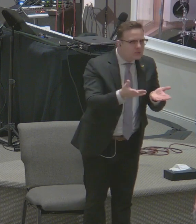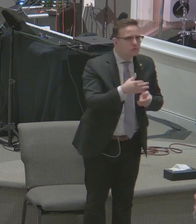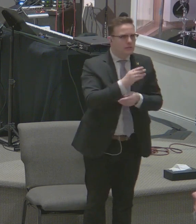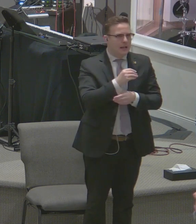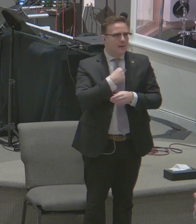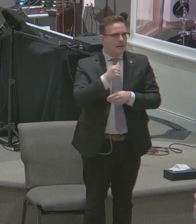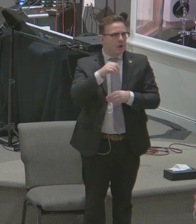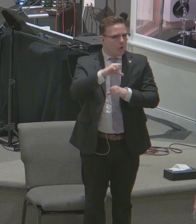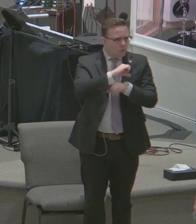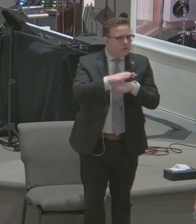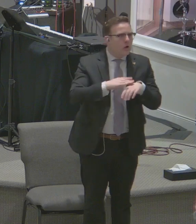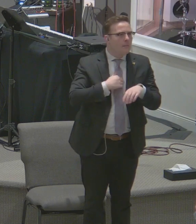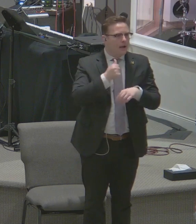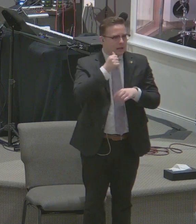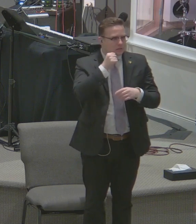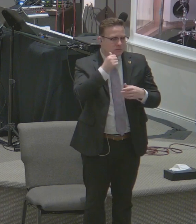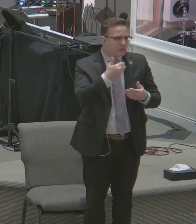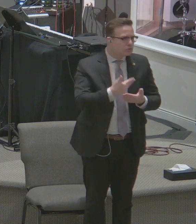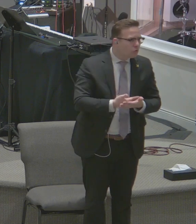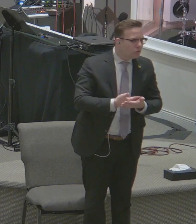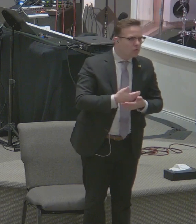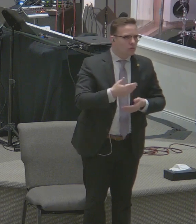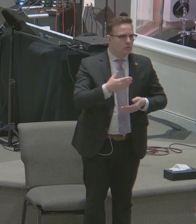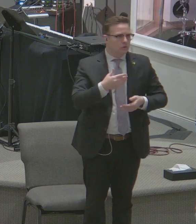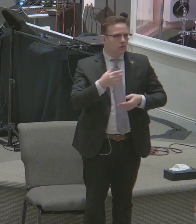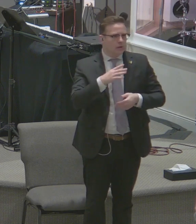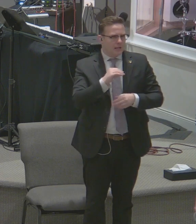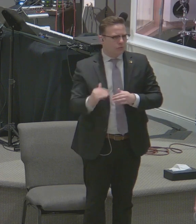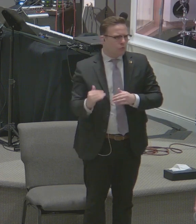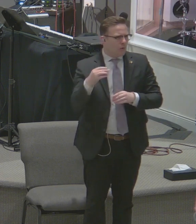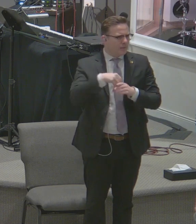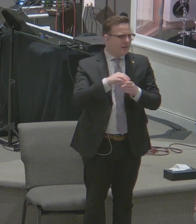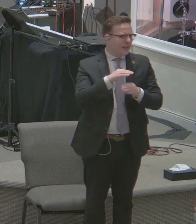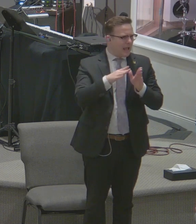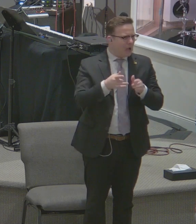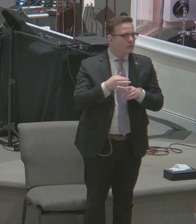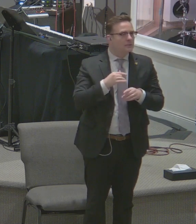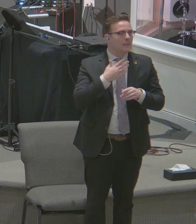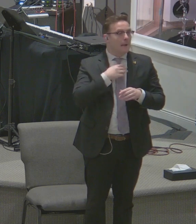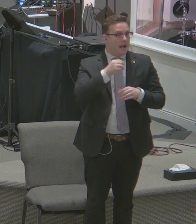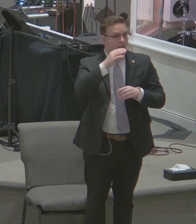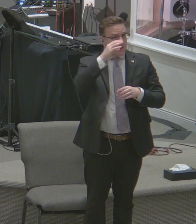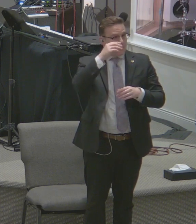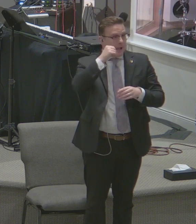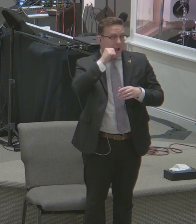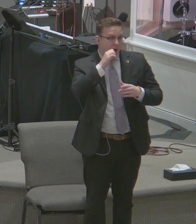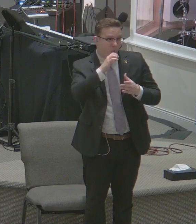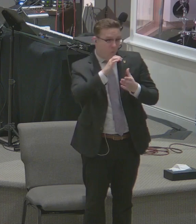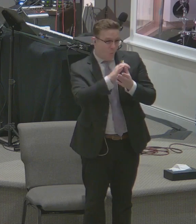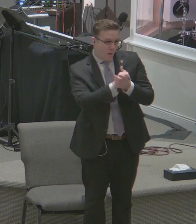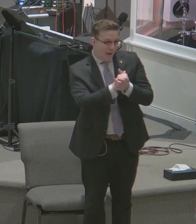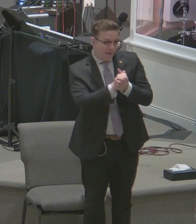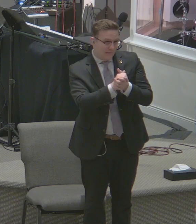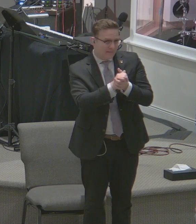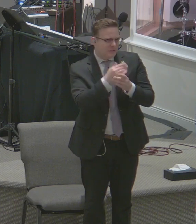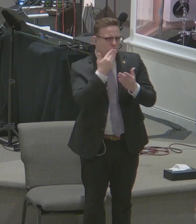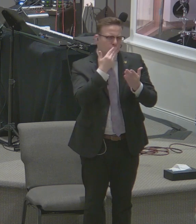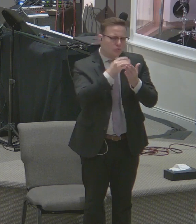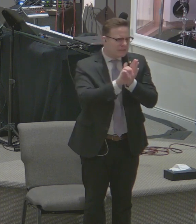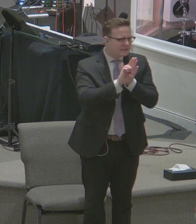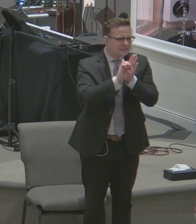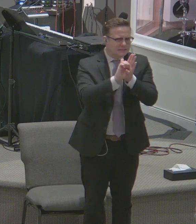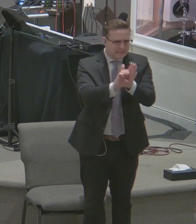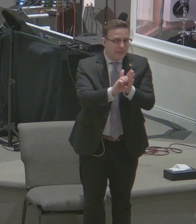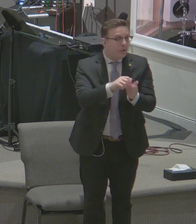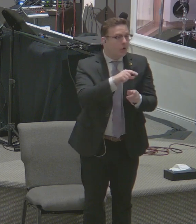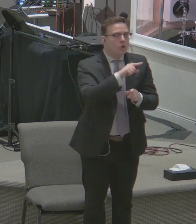the anointing upon her life and what just growing up in our house and the example that my wife was. But you give this to